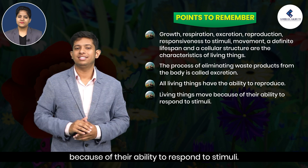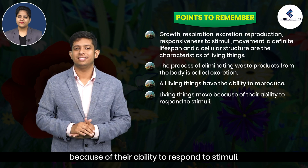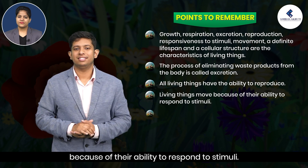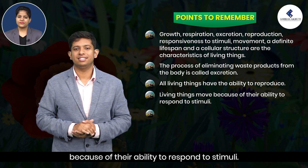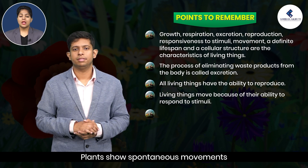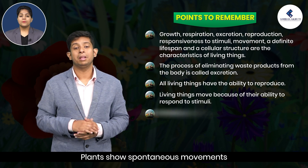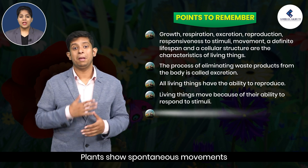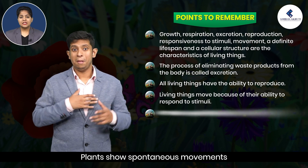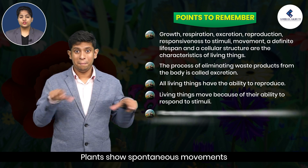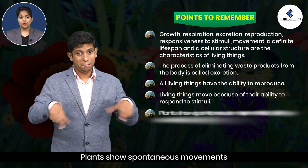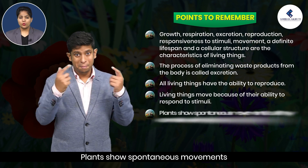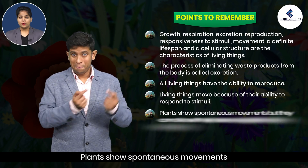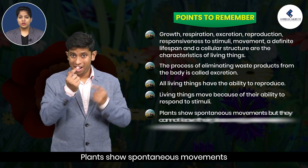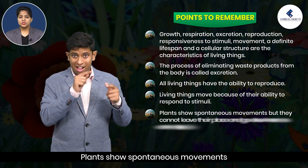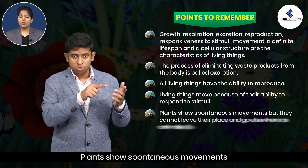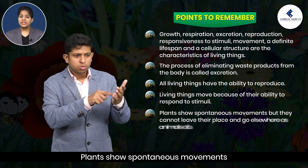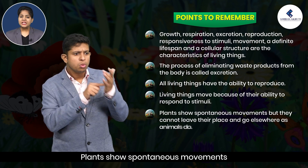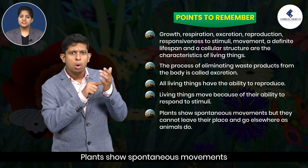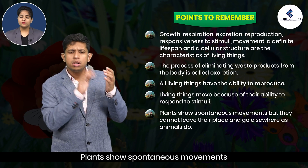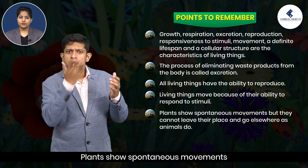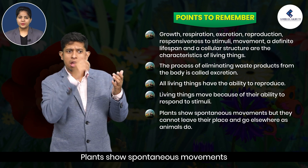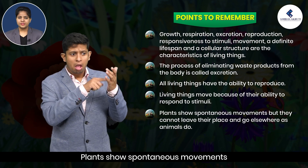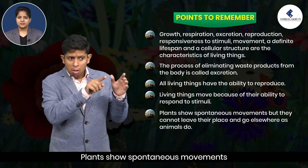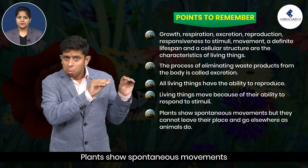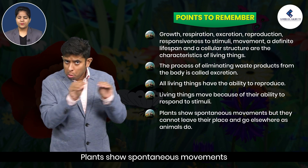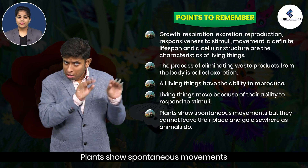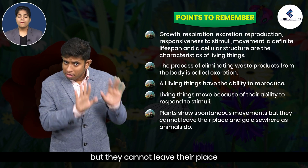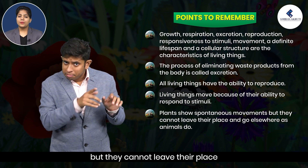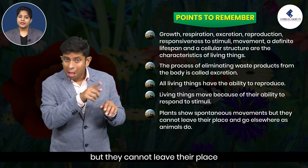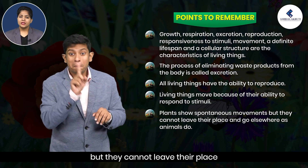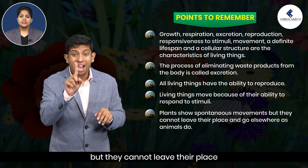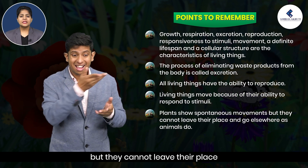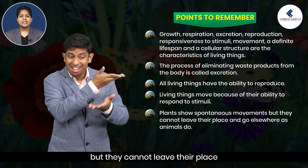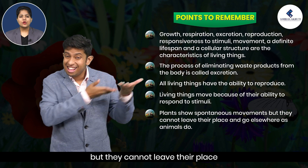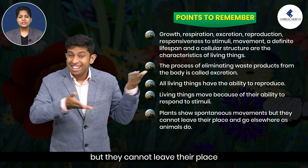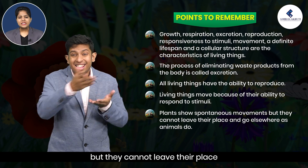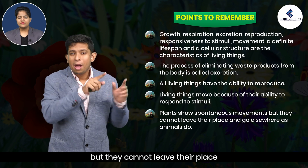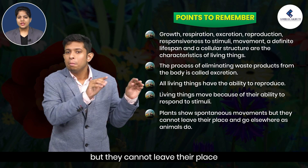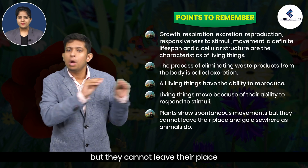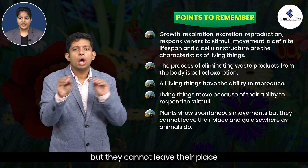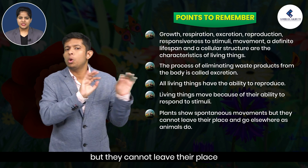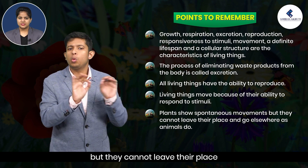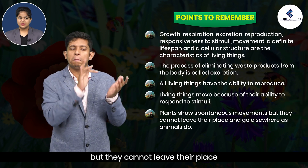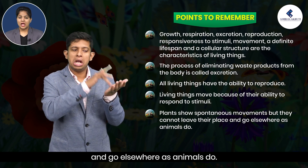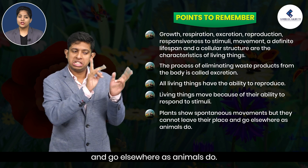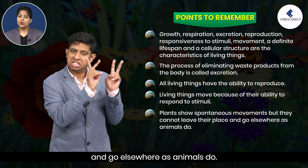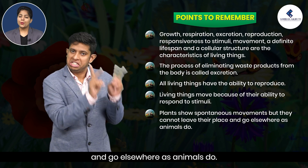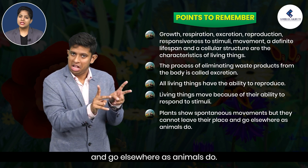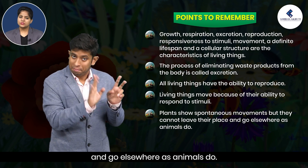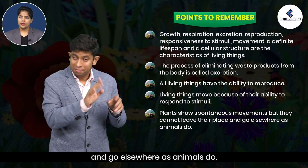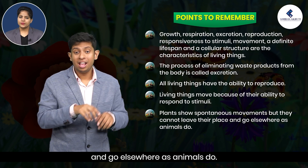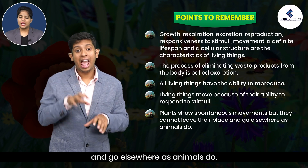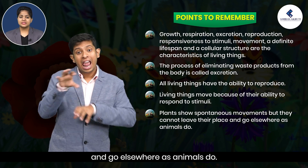Plants show spontaneous movements, but They cannot leave their place and